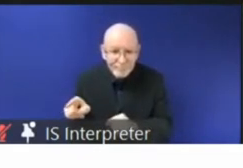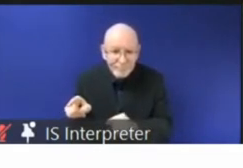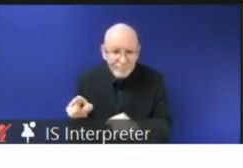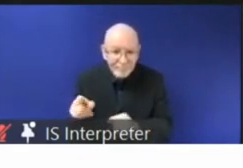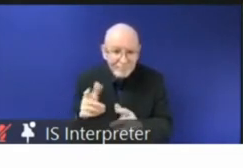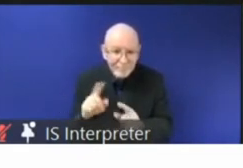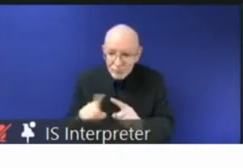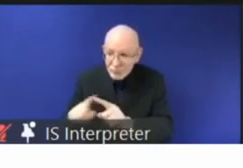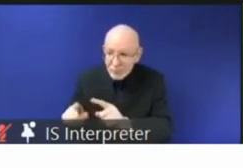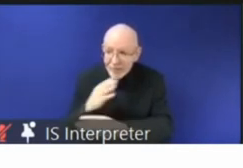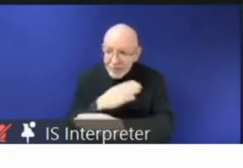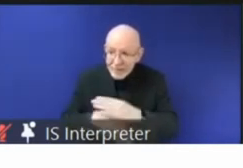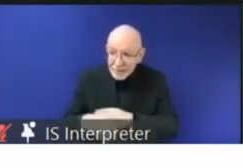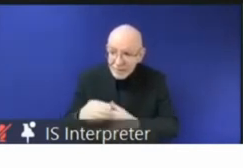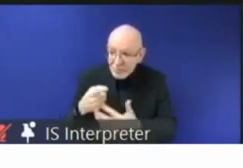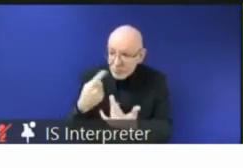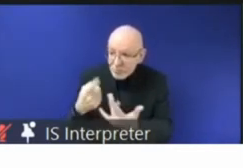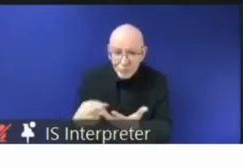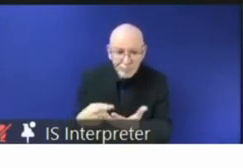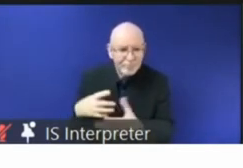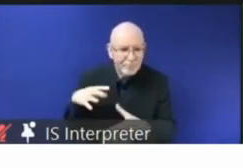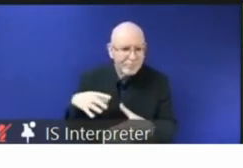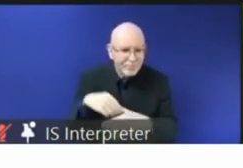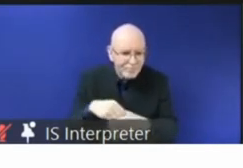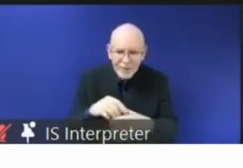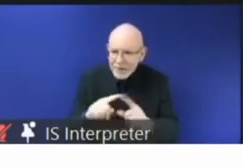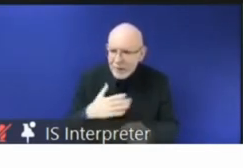accommodation, needs reasonable accommodations.